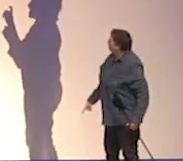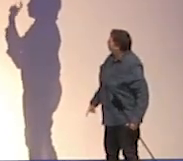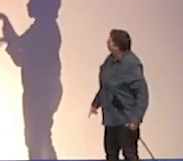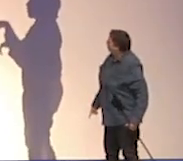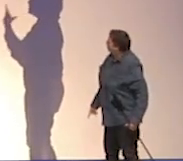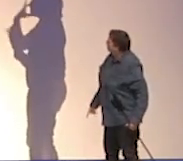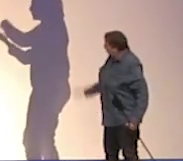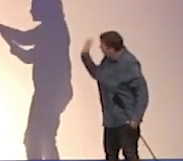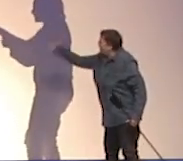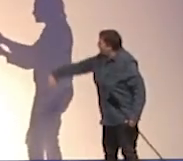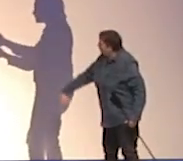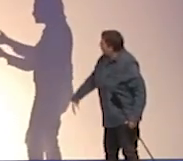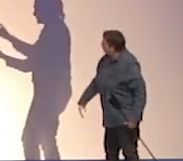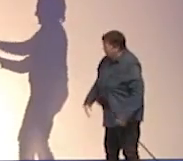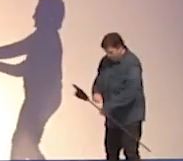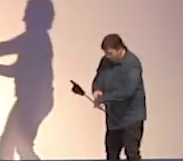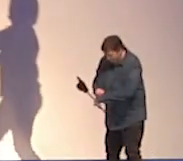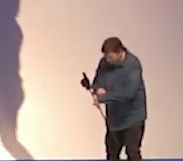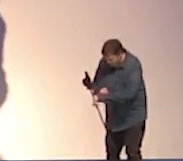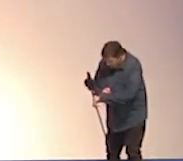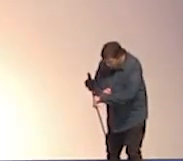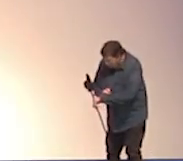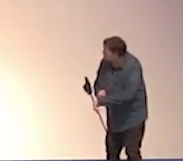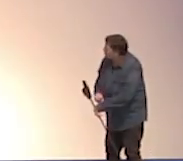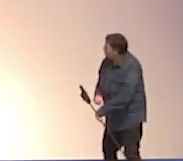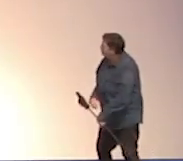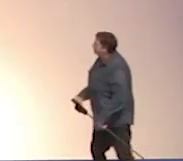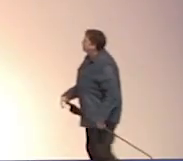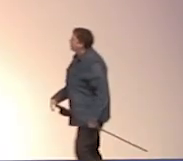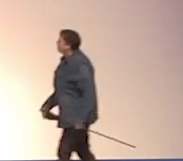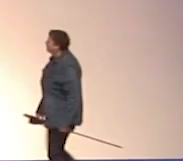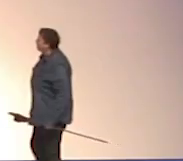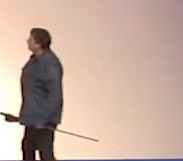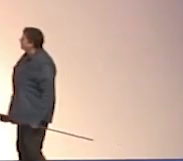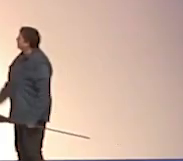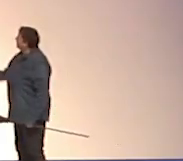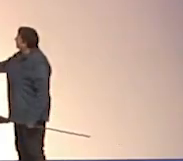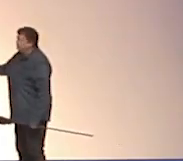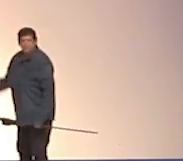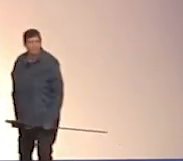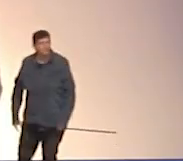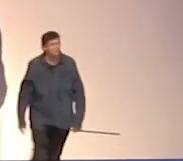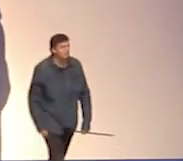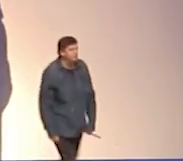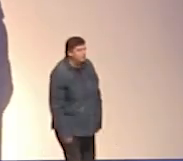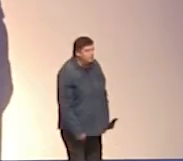done. Okay, so we have to go, No, but go. maybe we'll get together next week, You right? gotta go. Oh, good. Oh, you know, before you leave, I was thinking maybe we